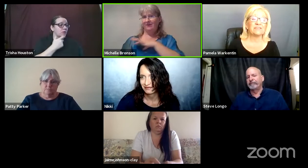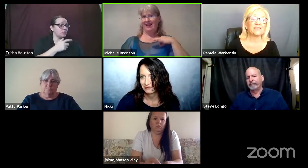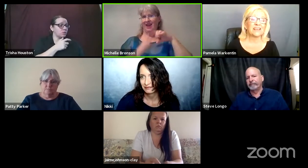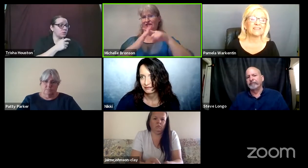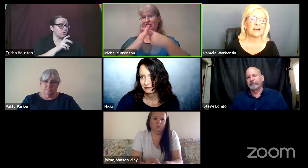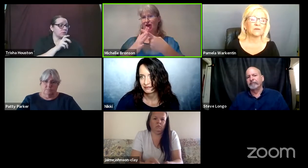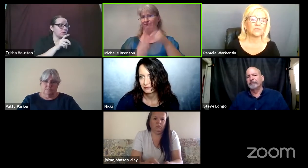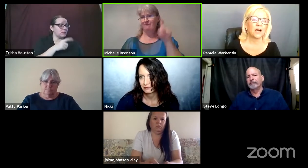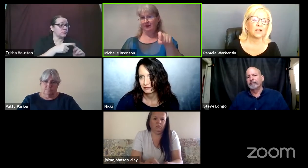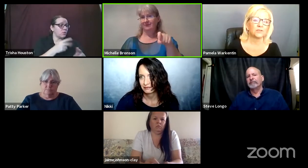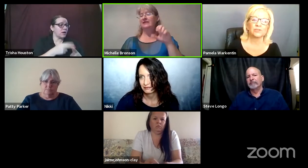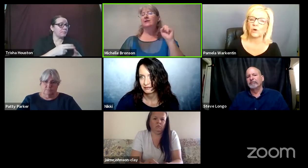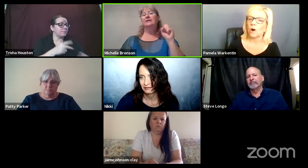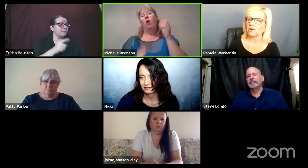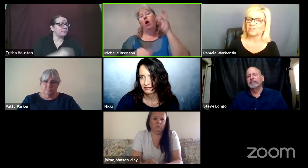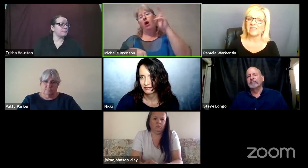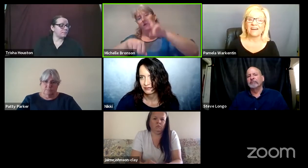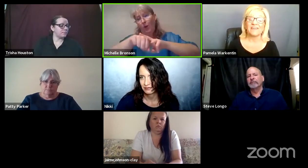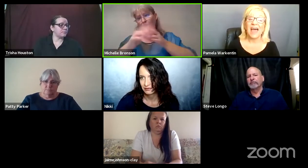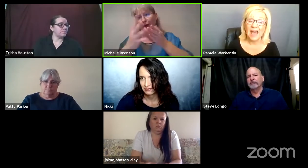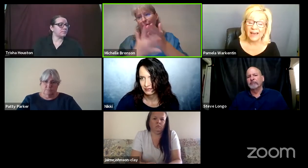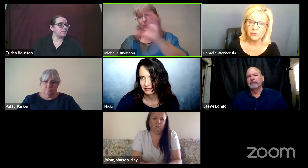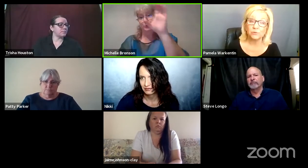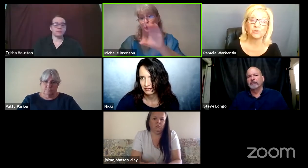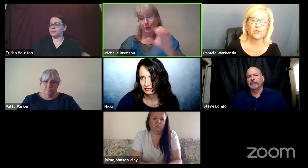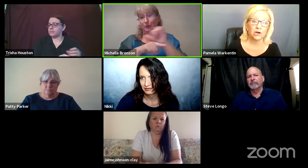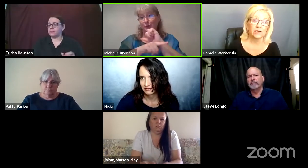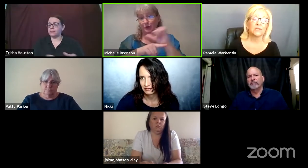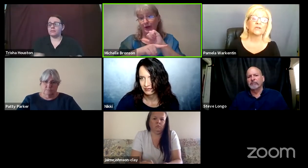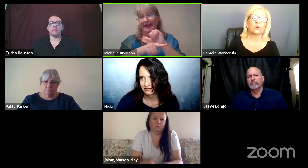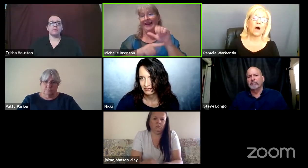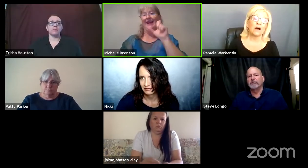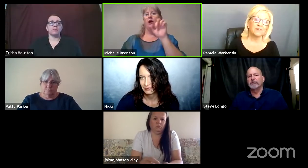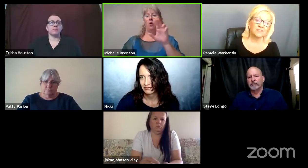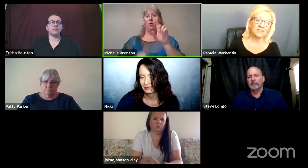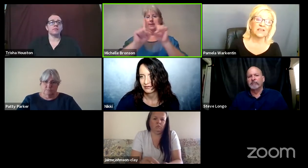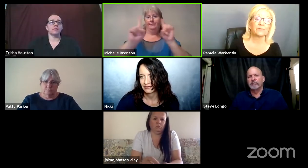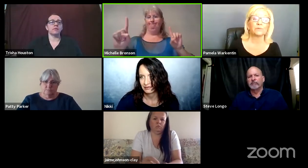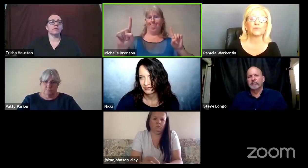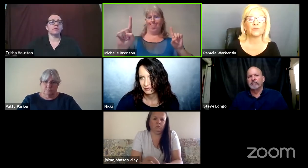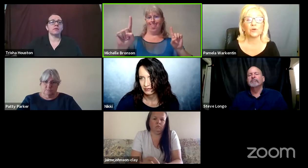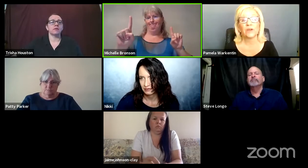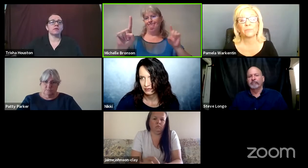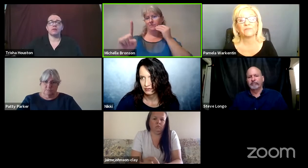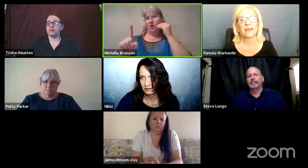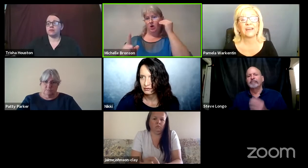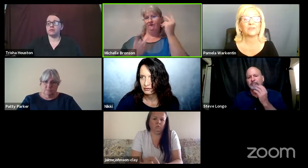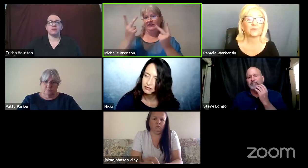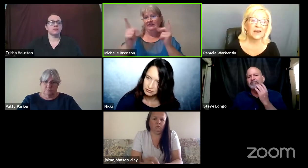received $10,000, so our staff had to start. So obviously through Zoom, we are providing